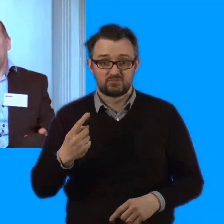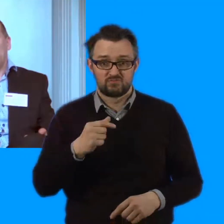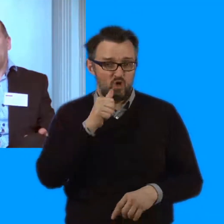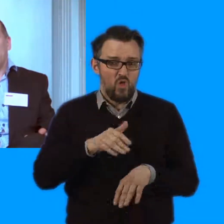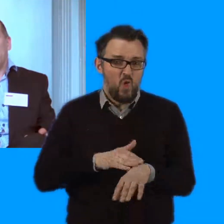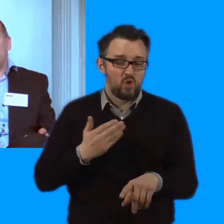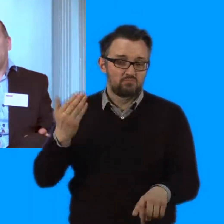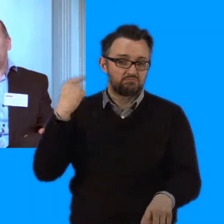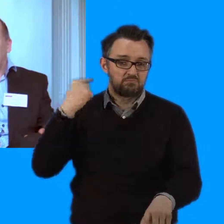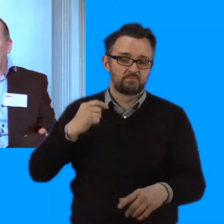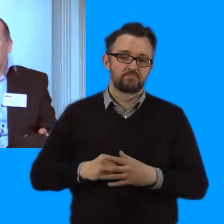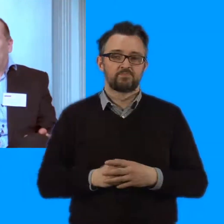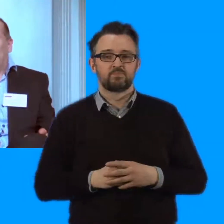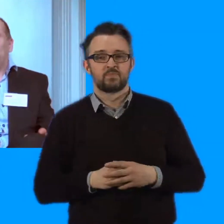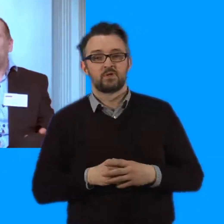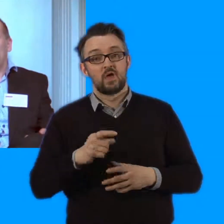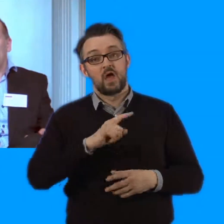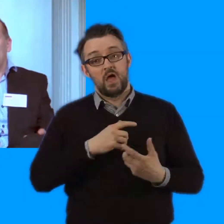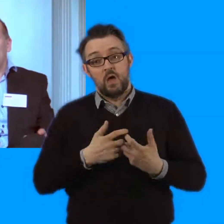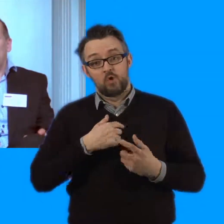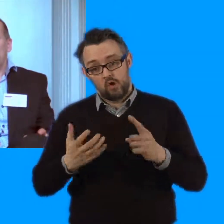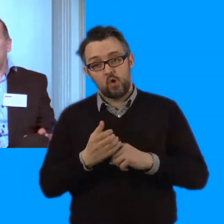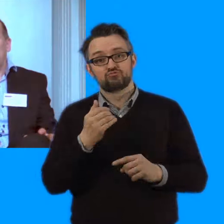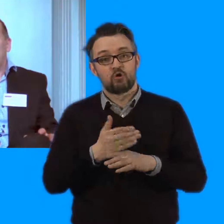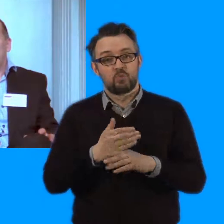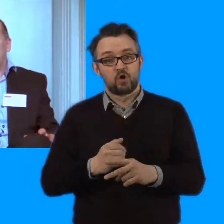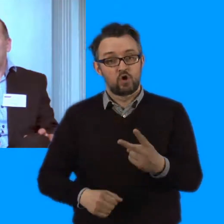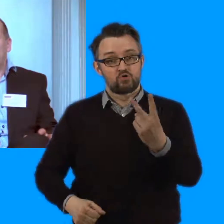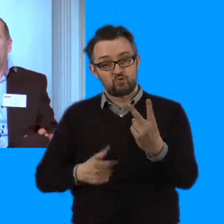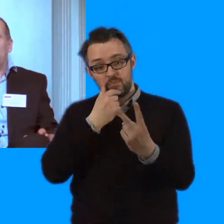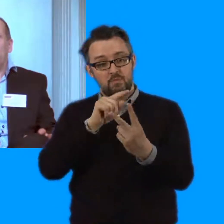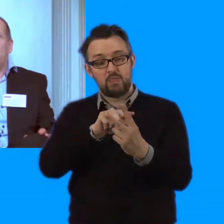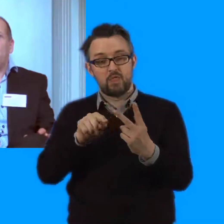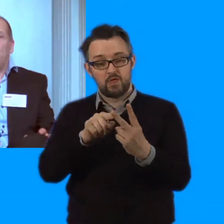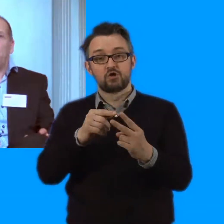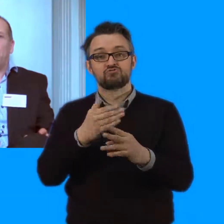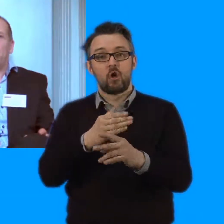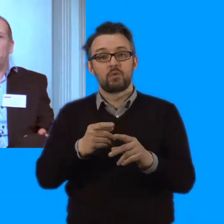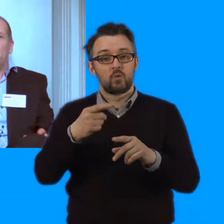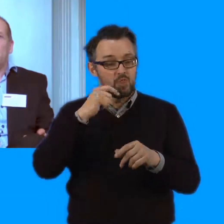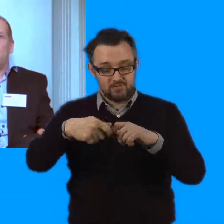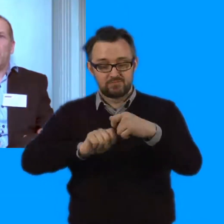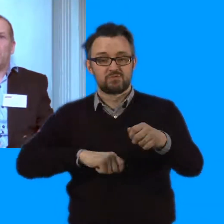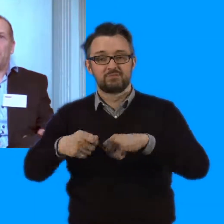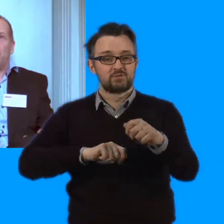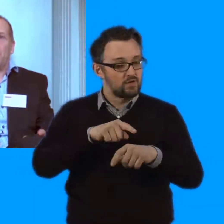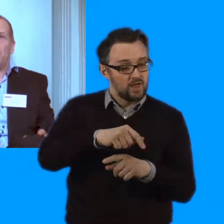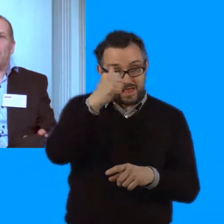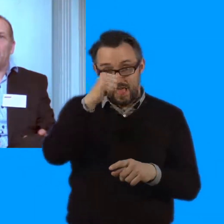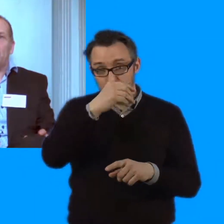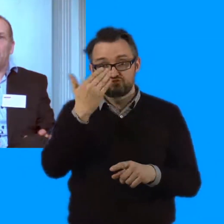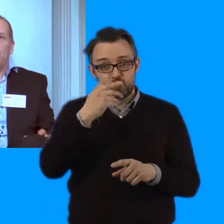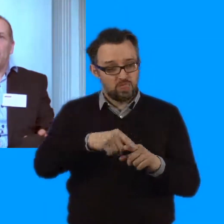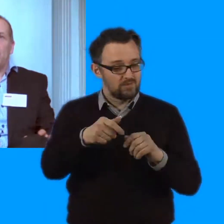ago. And the only reason I got the job is the two people in the post room who used to rip up all the applications from the